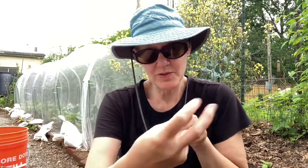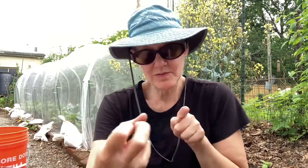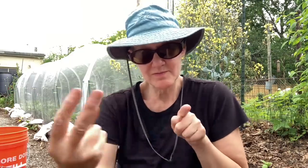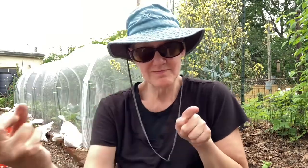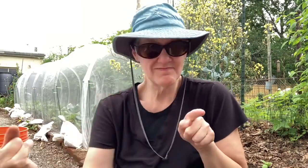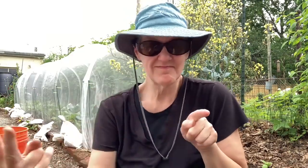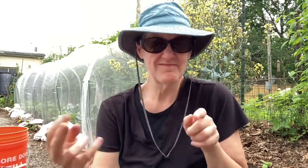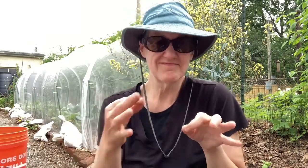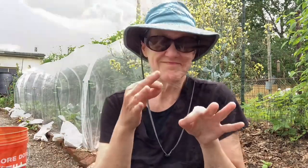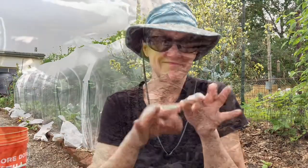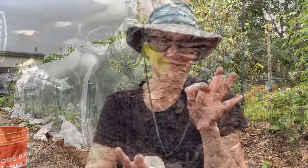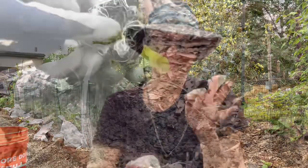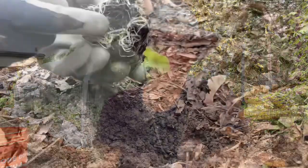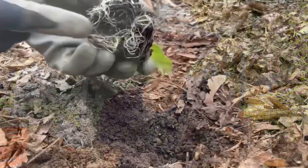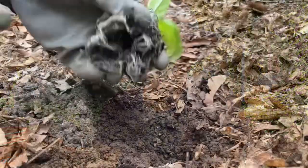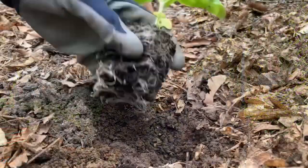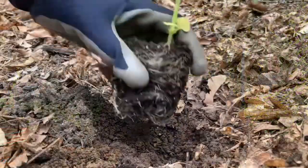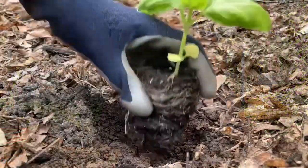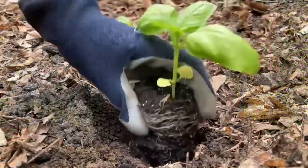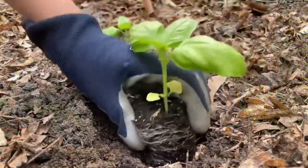plants. It's that simple.